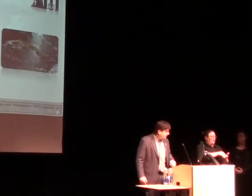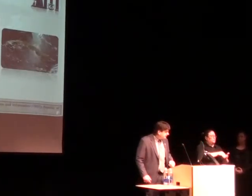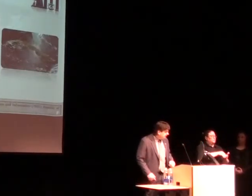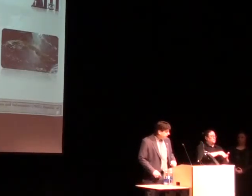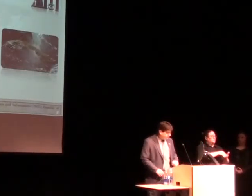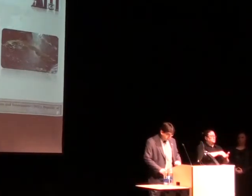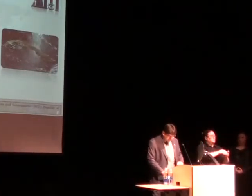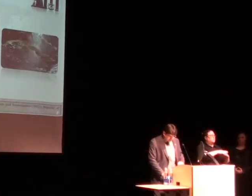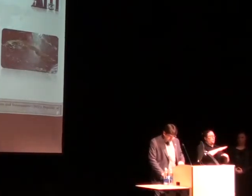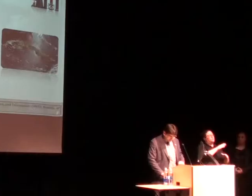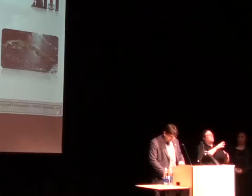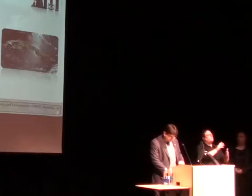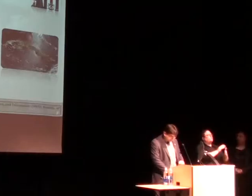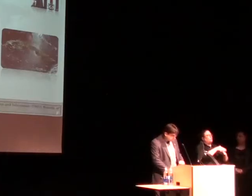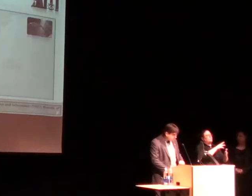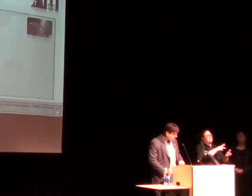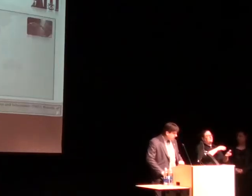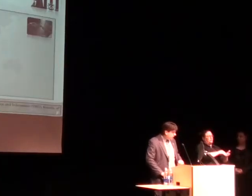more than $6,000.